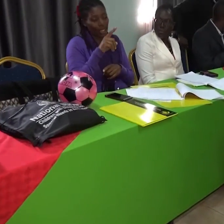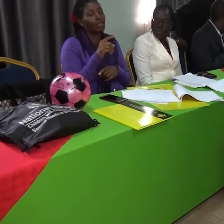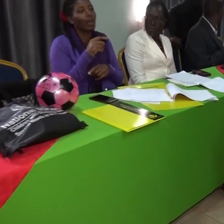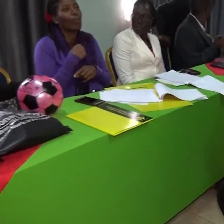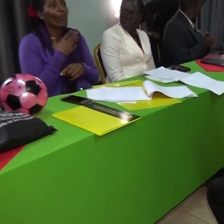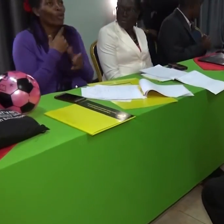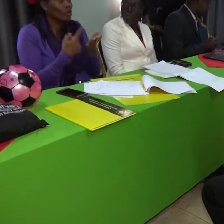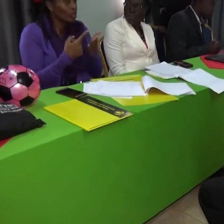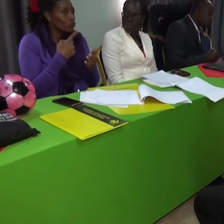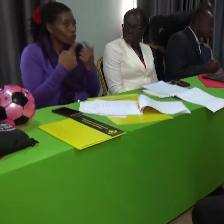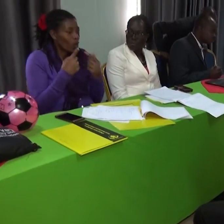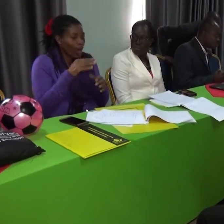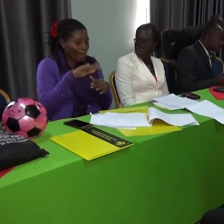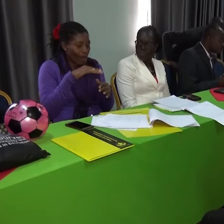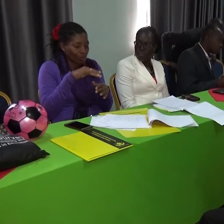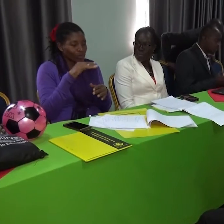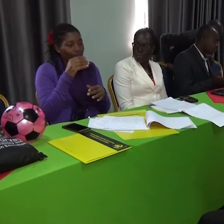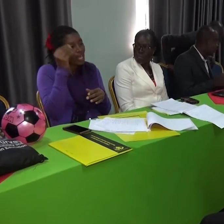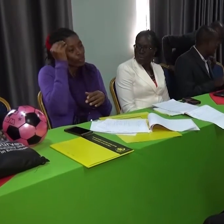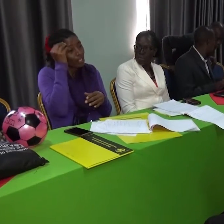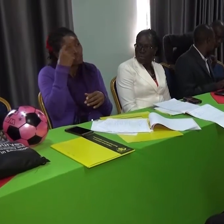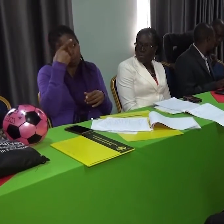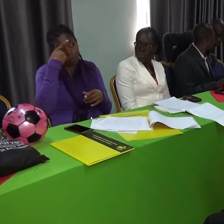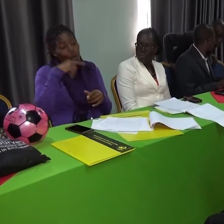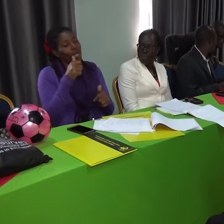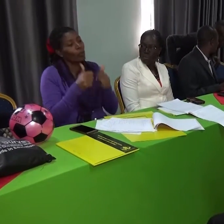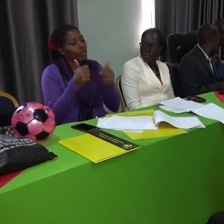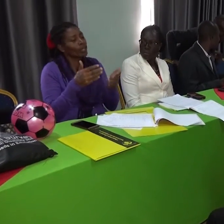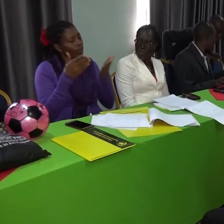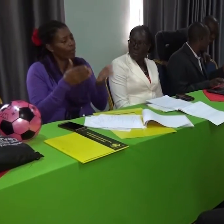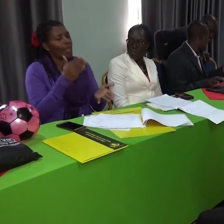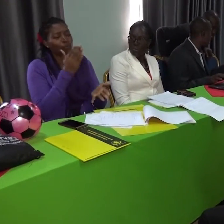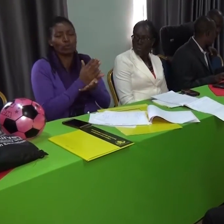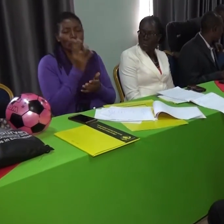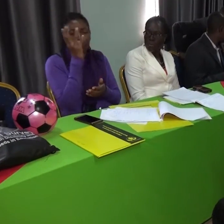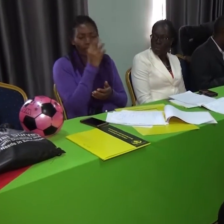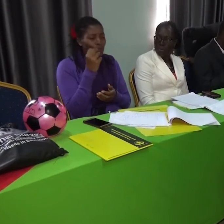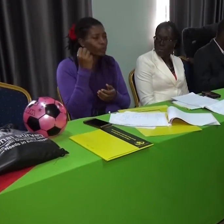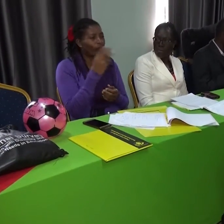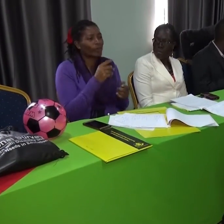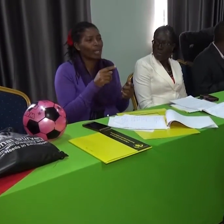special education area. So we talked about